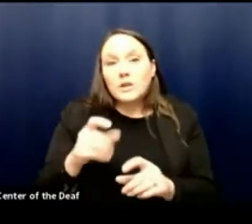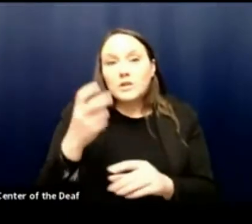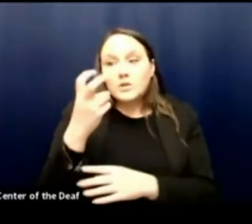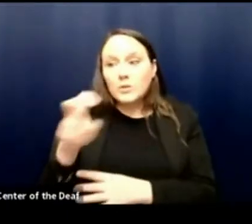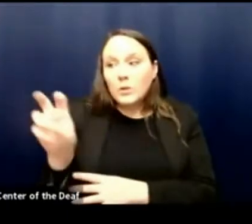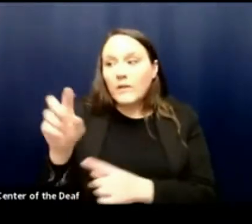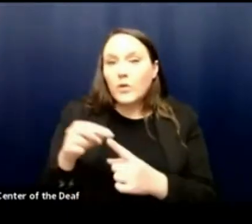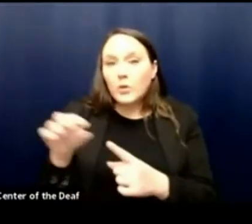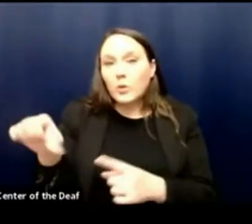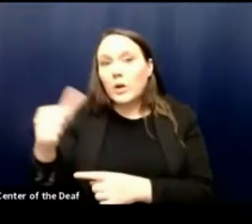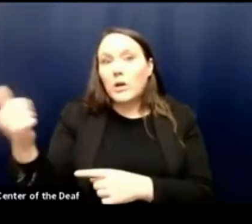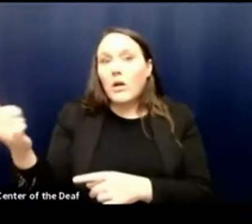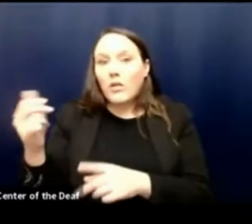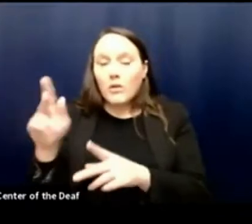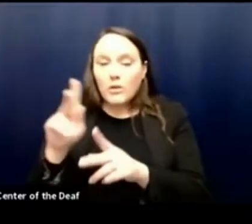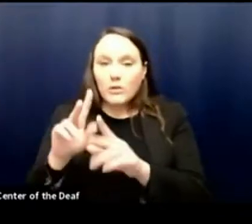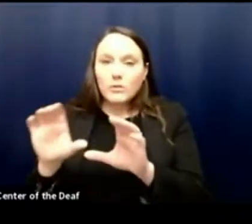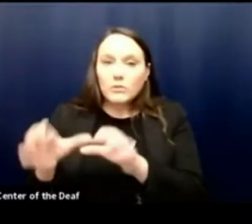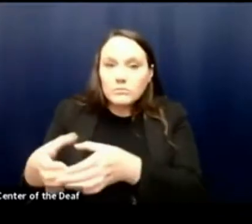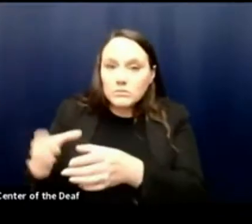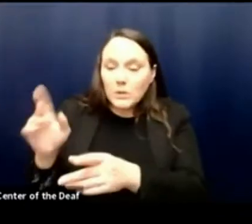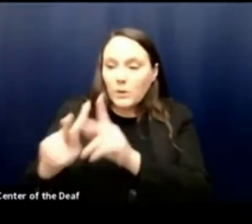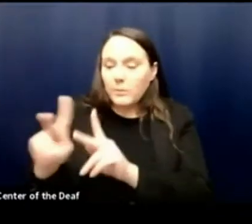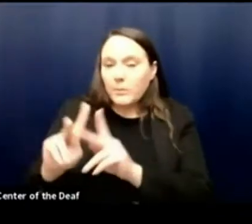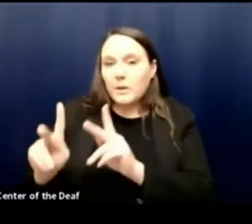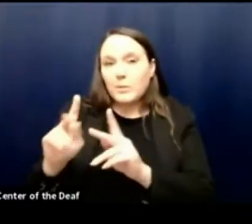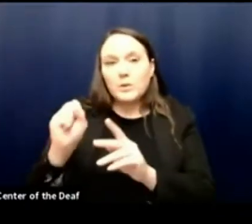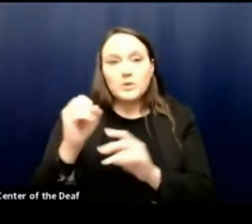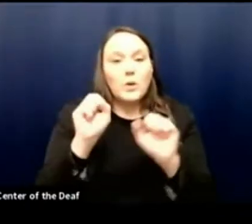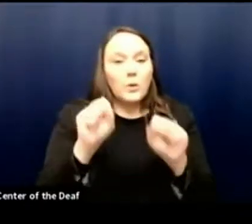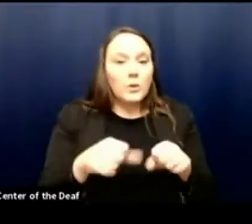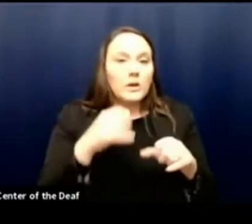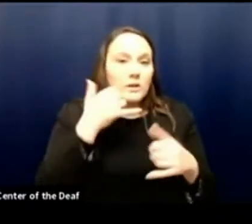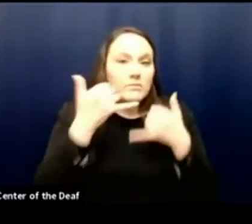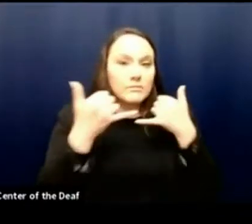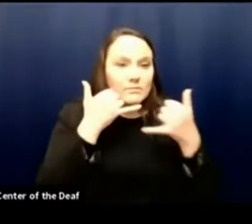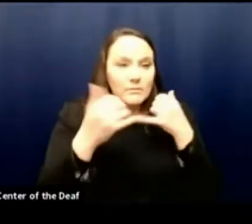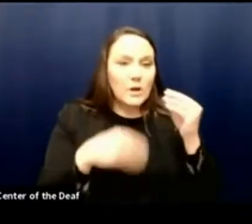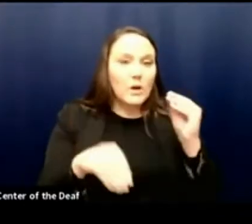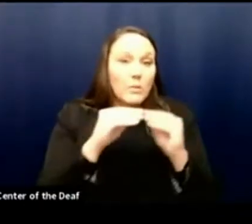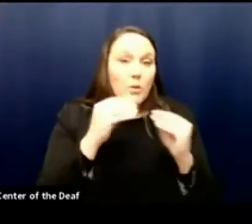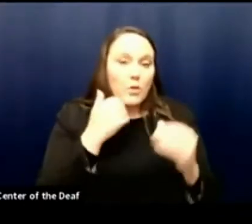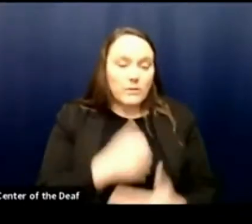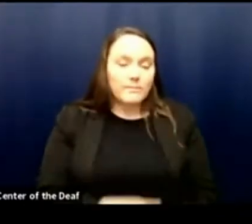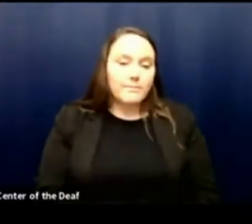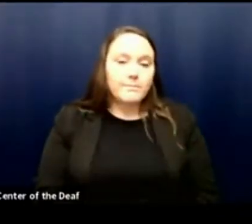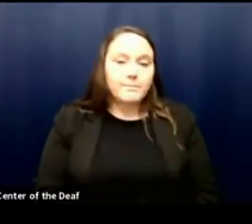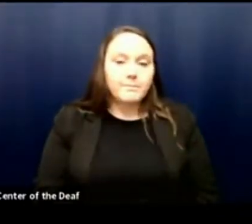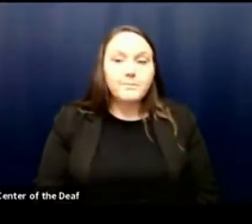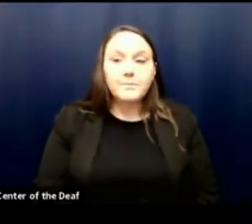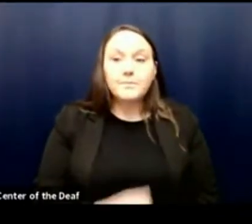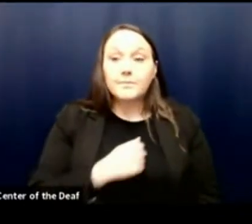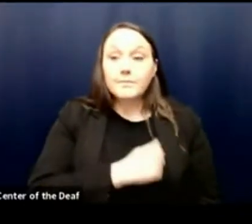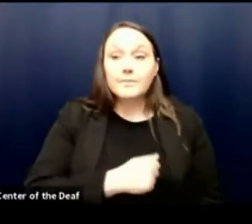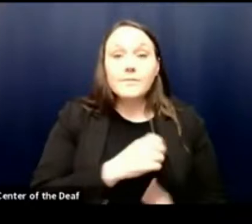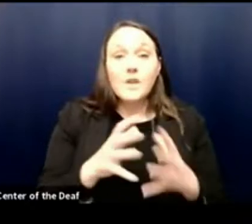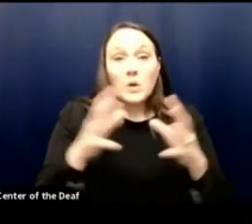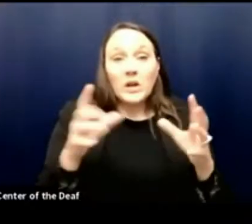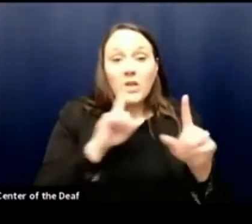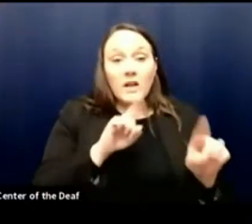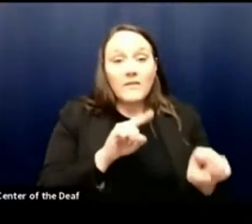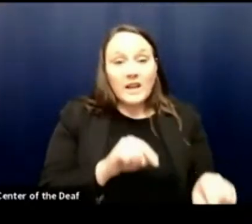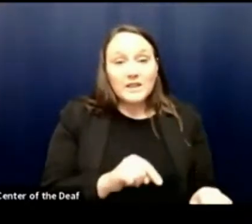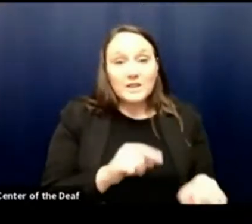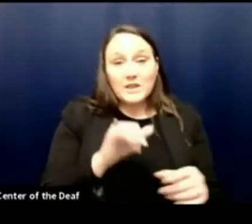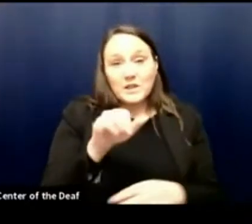to answer those to free backup space on the phone bank. Right. Sorry, that was a lot of answers there, Jeff, so hopefully you were able to